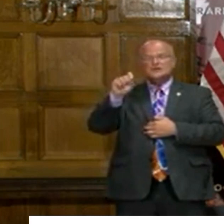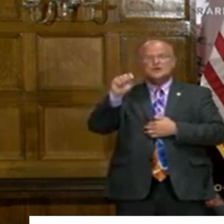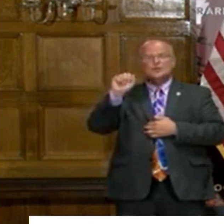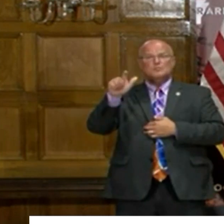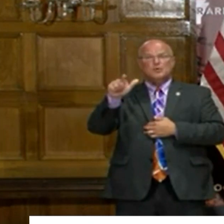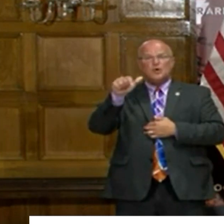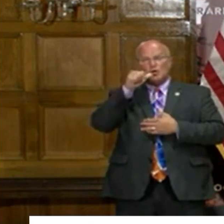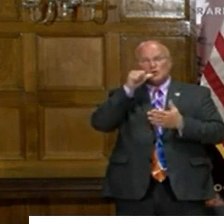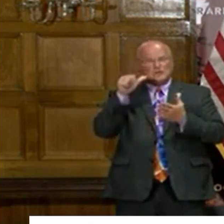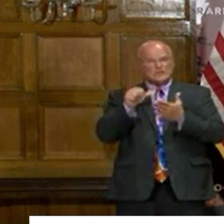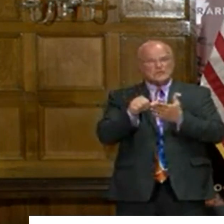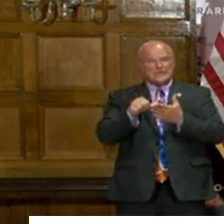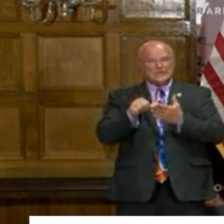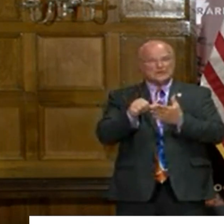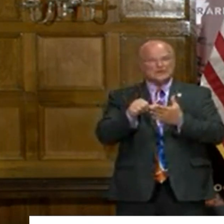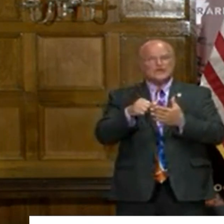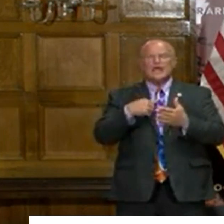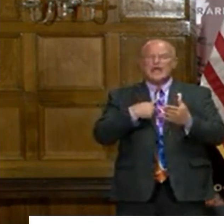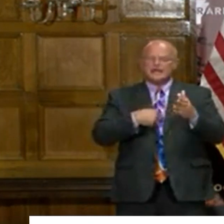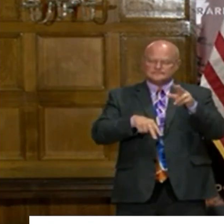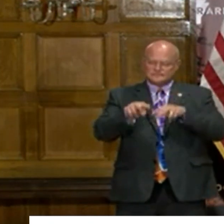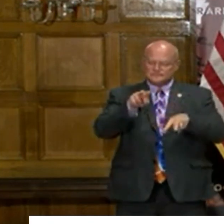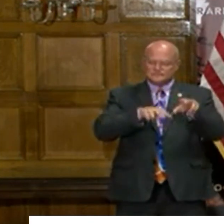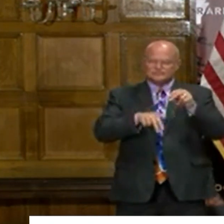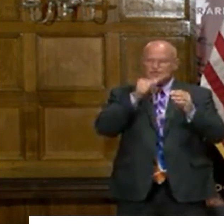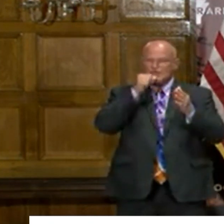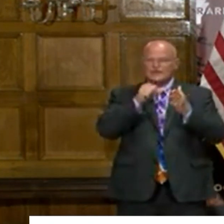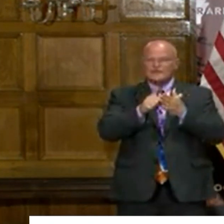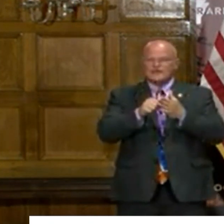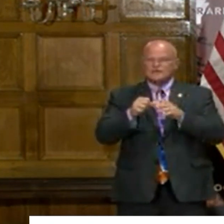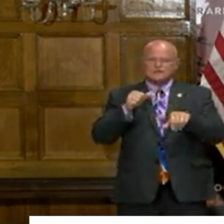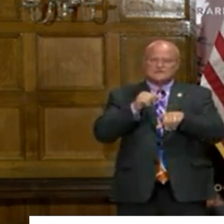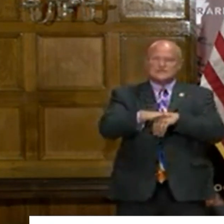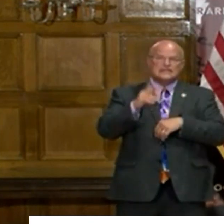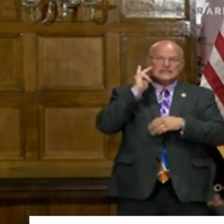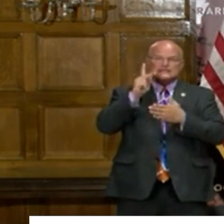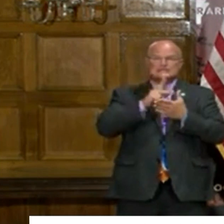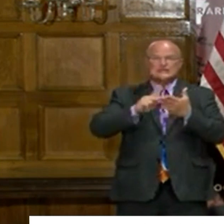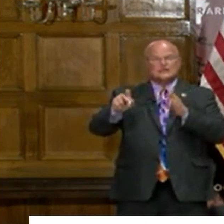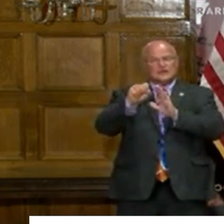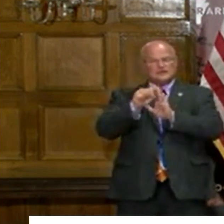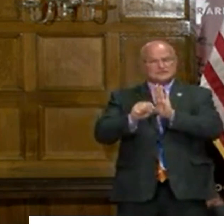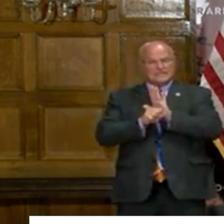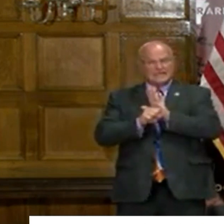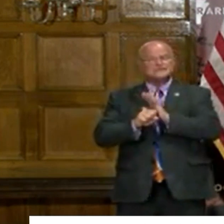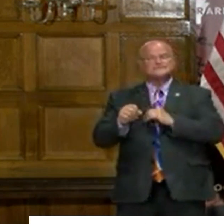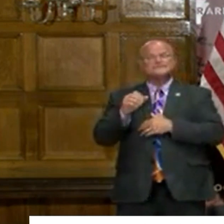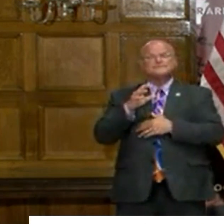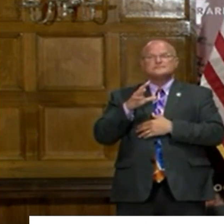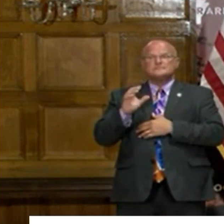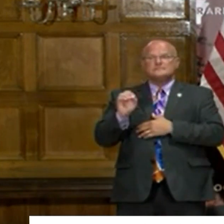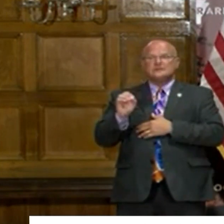letter, and I have reviewed that letter, which was addressed to our Secretary of State, and